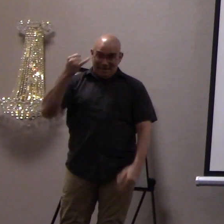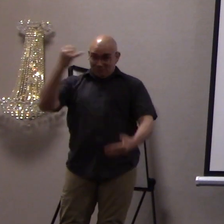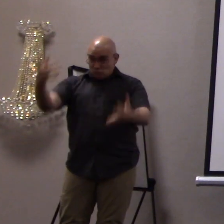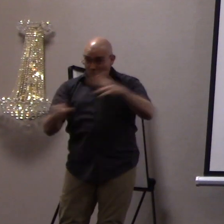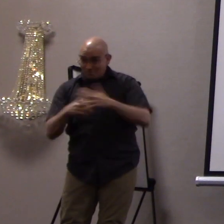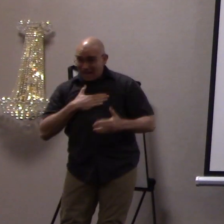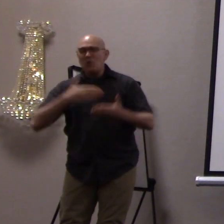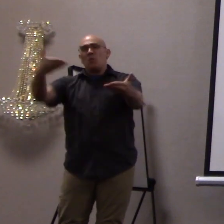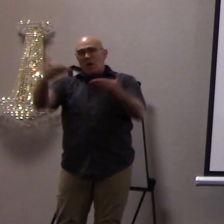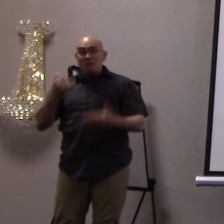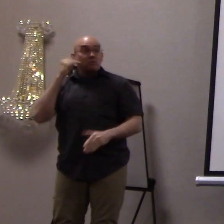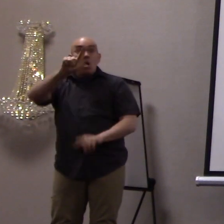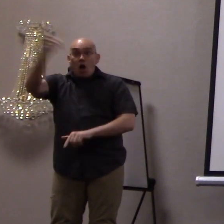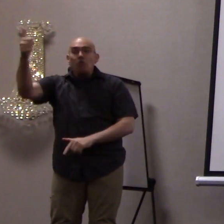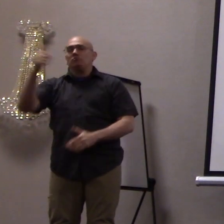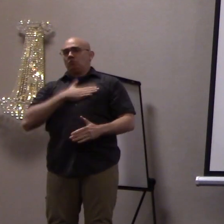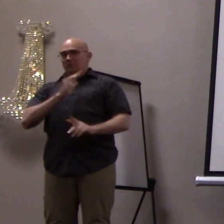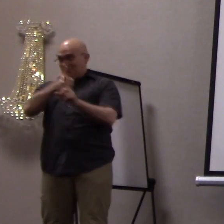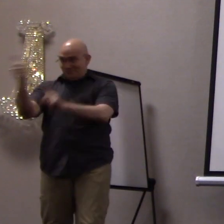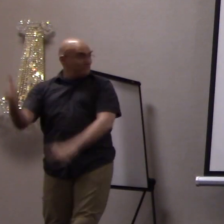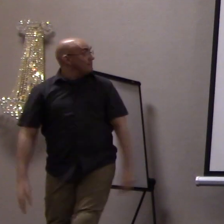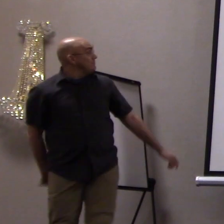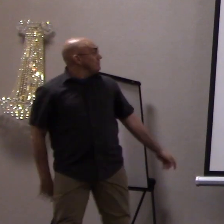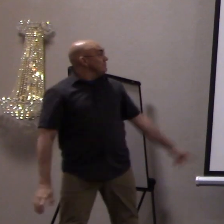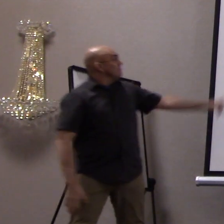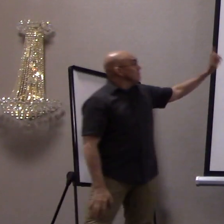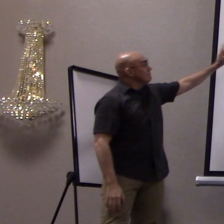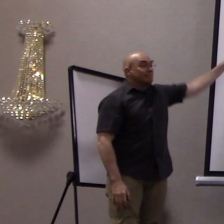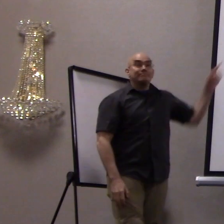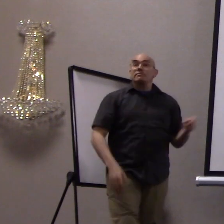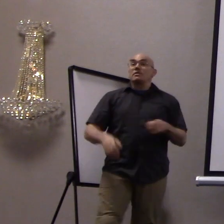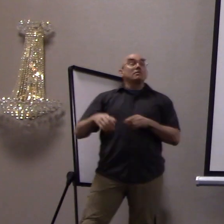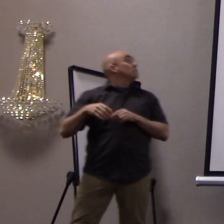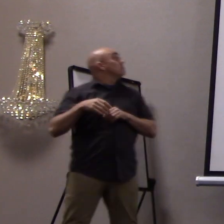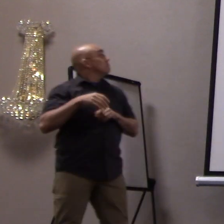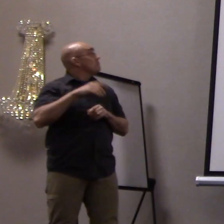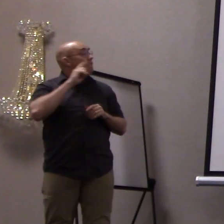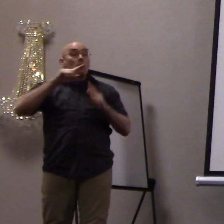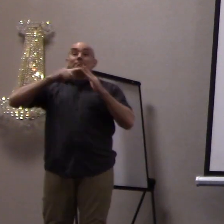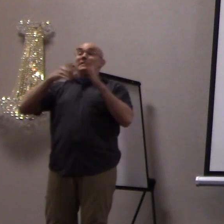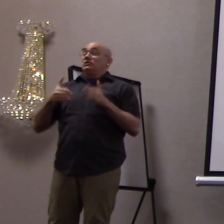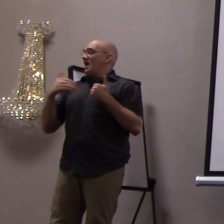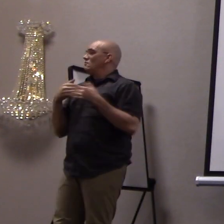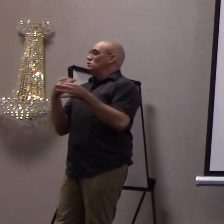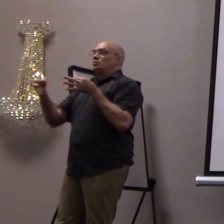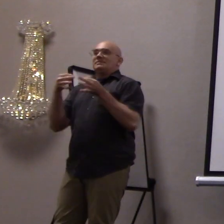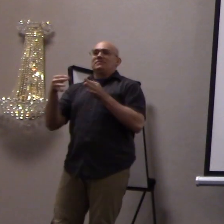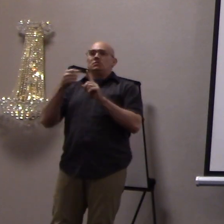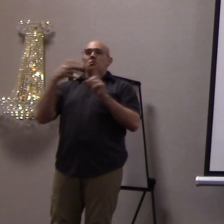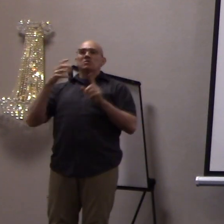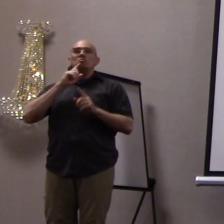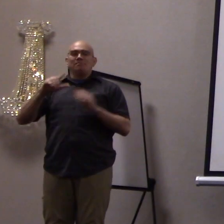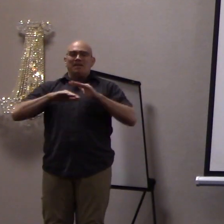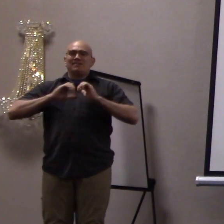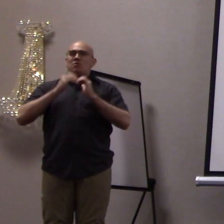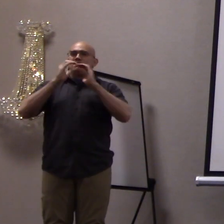any classifier workshop. If you show up to mine, you're welcome. If you go to others, I hope you enjoy yourself because everybody needs them.